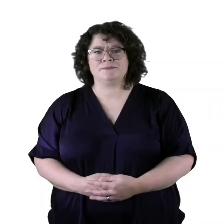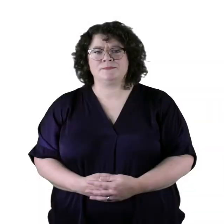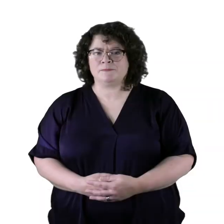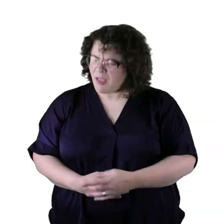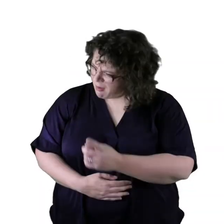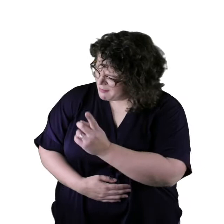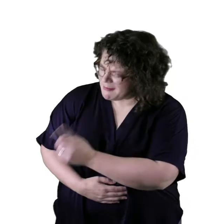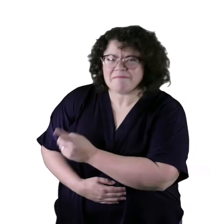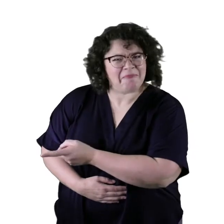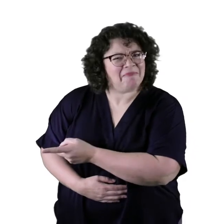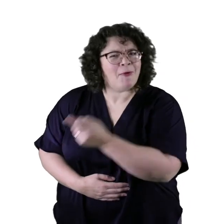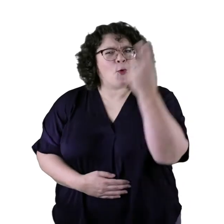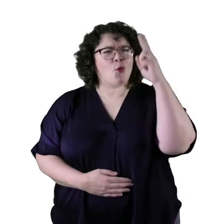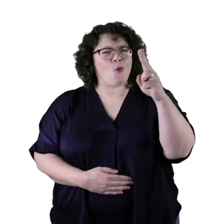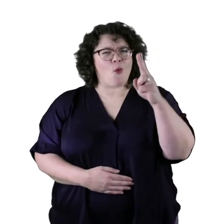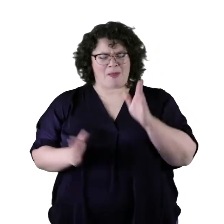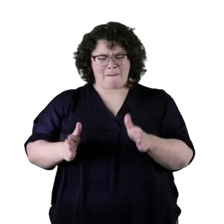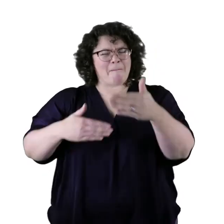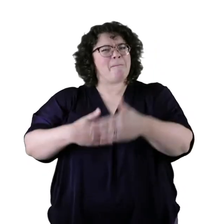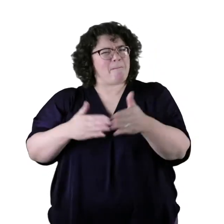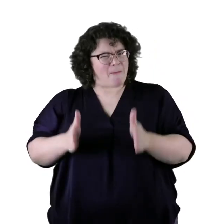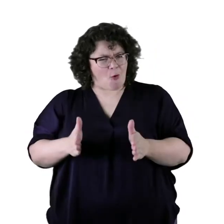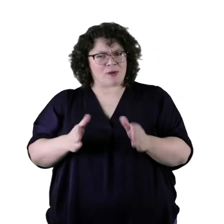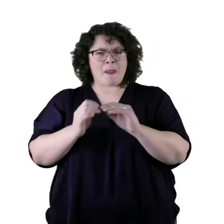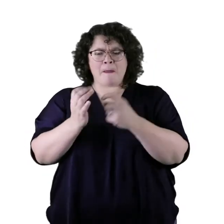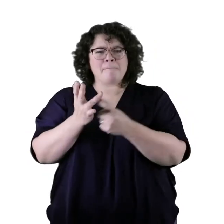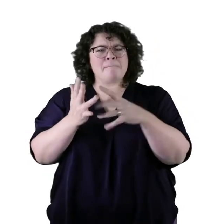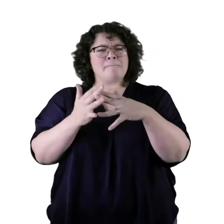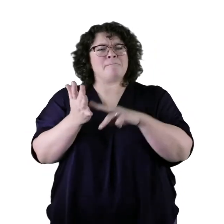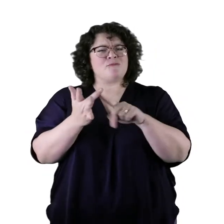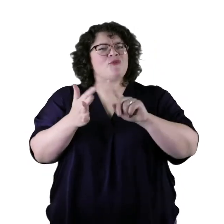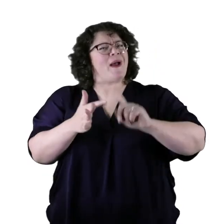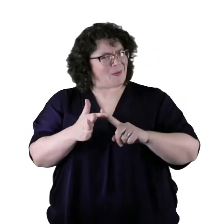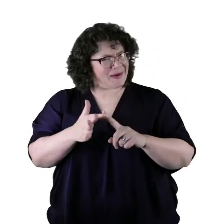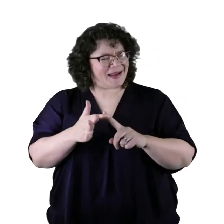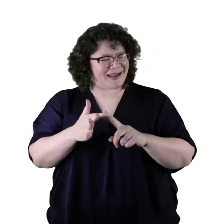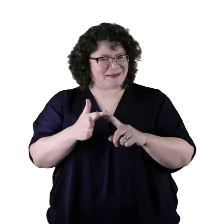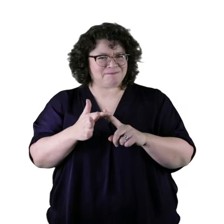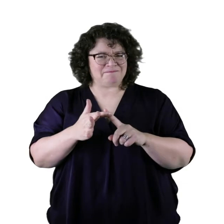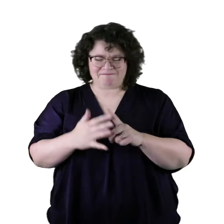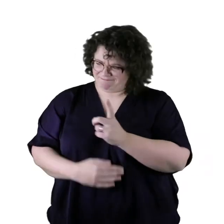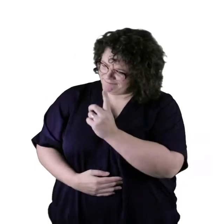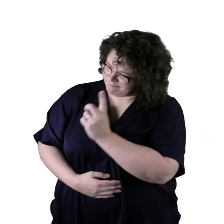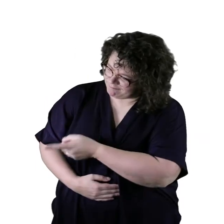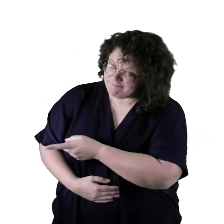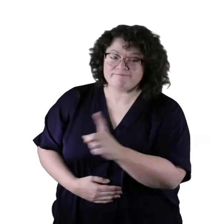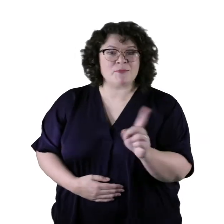Box Brownie camera. Early tourists to North Wales captured their holiday memories on cameras like this